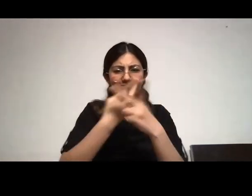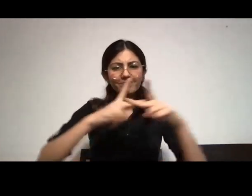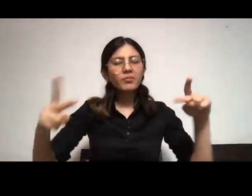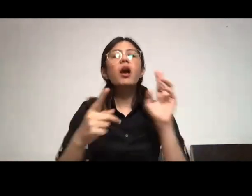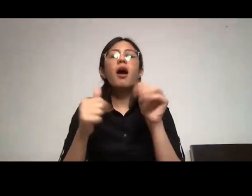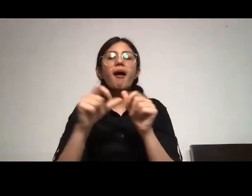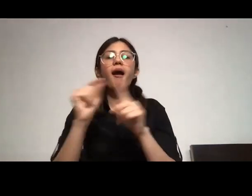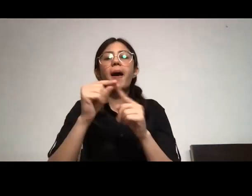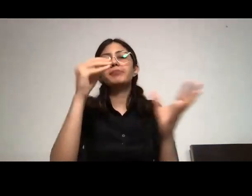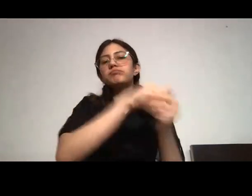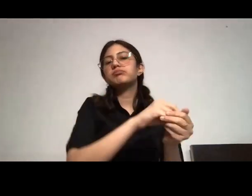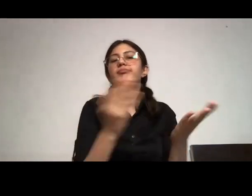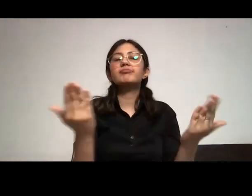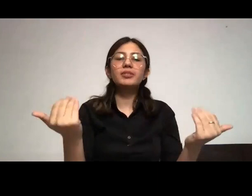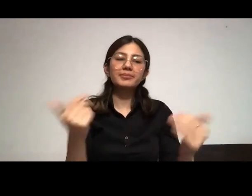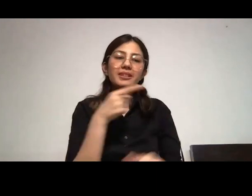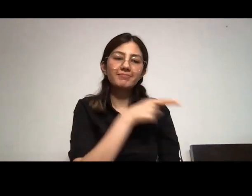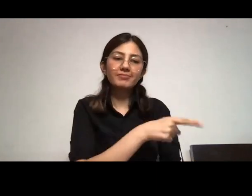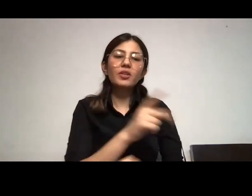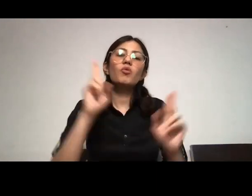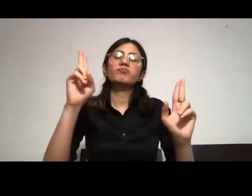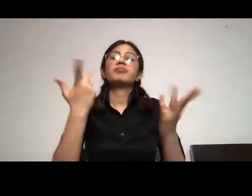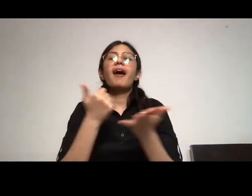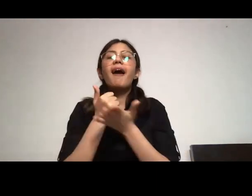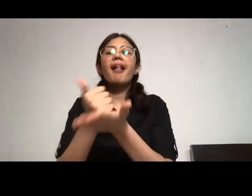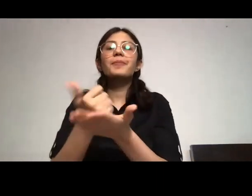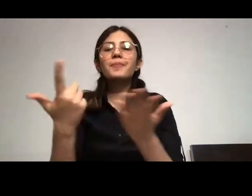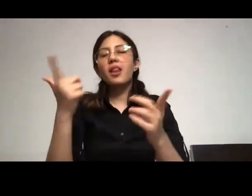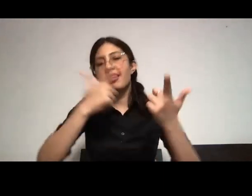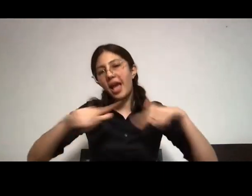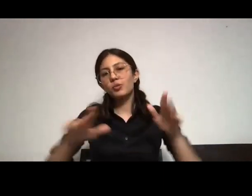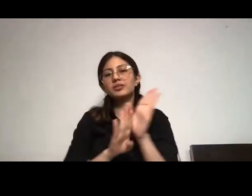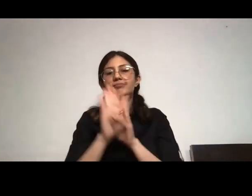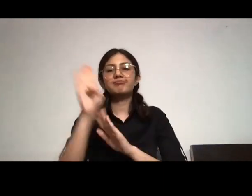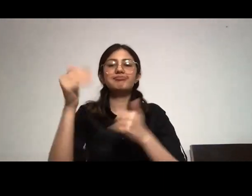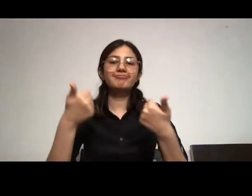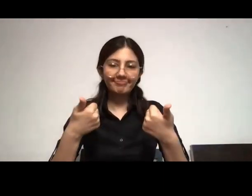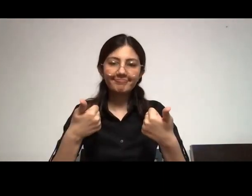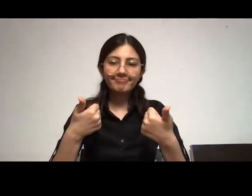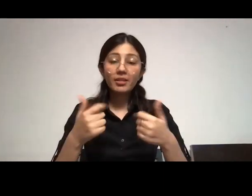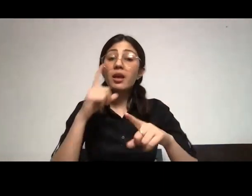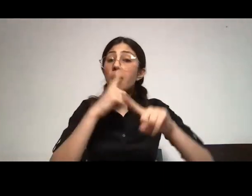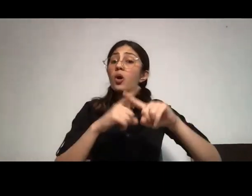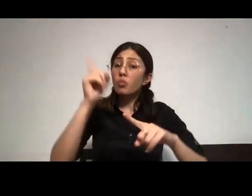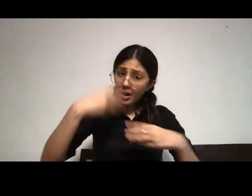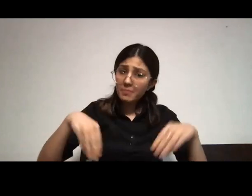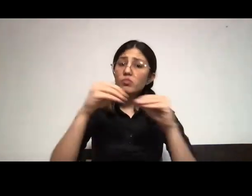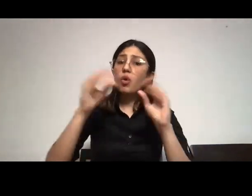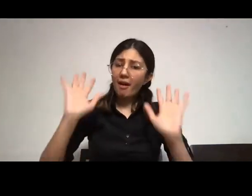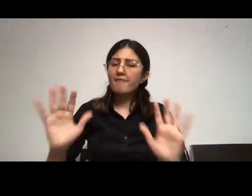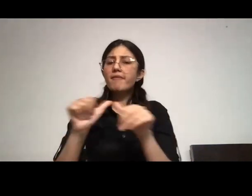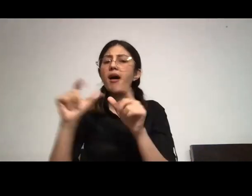app. So that is something that can help in language development as well. And we have another app called Free